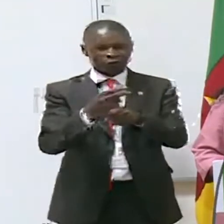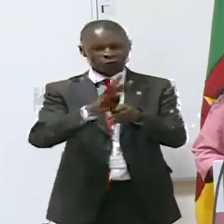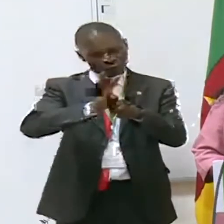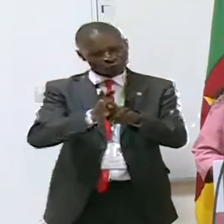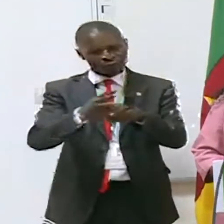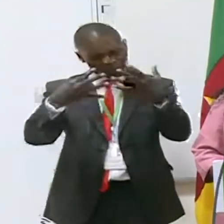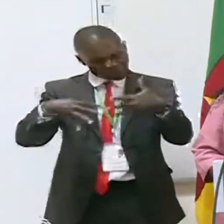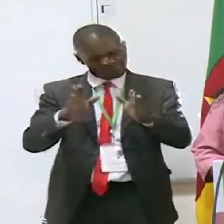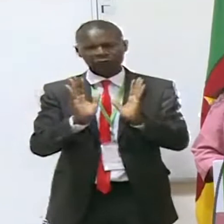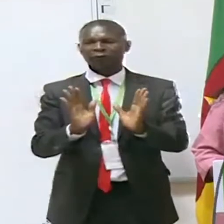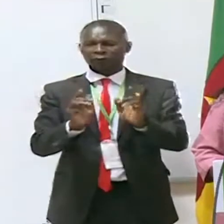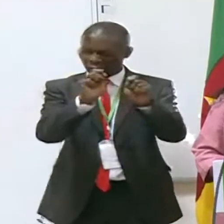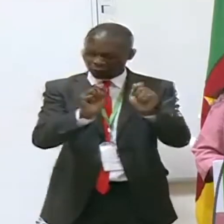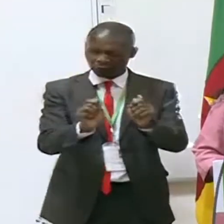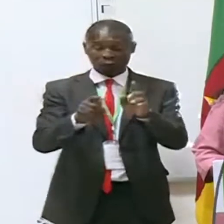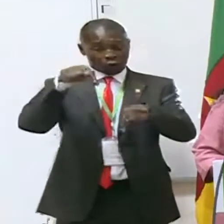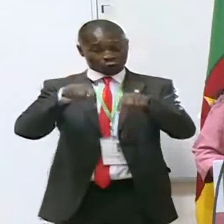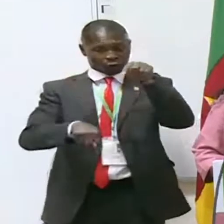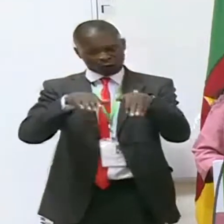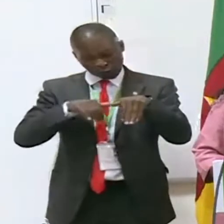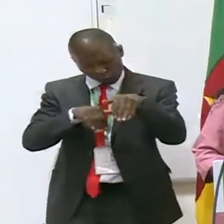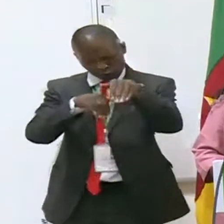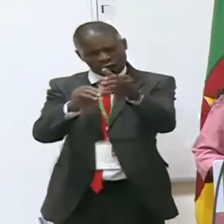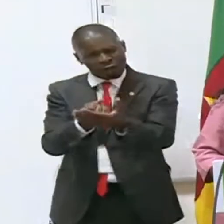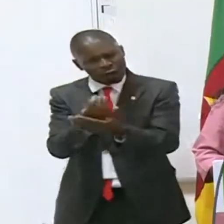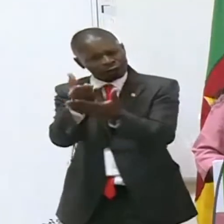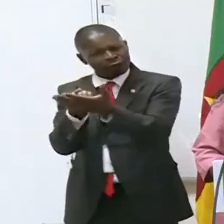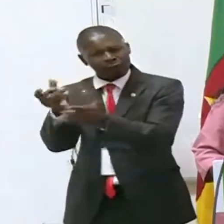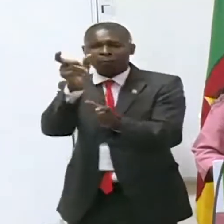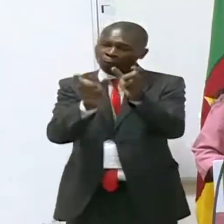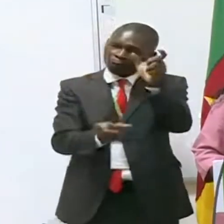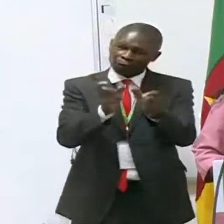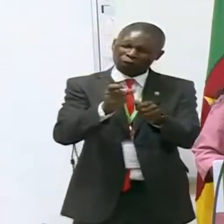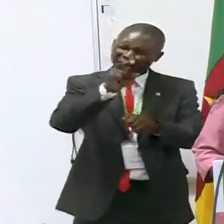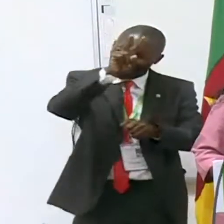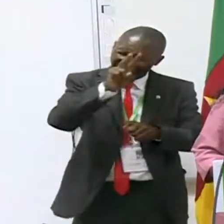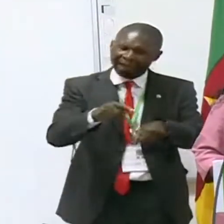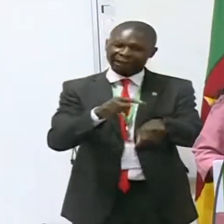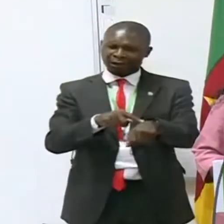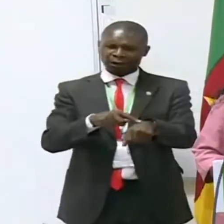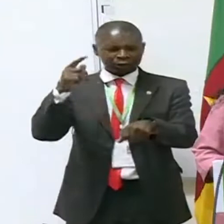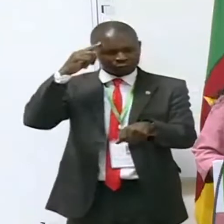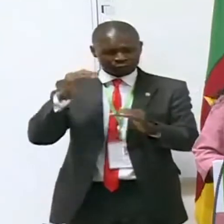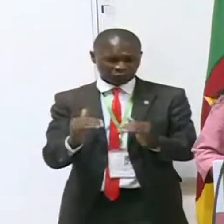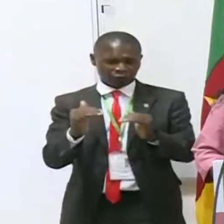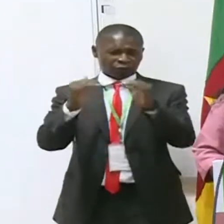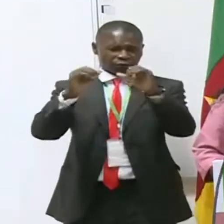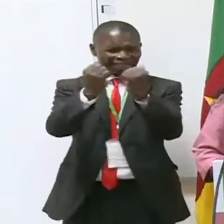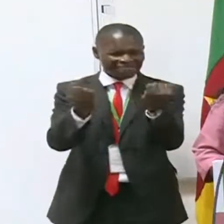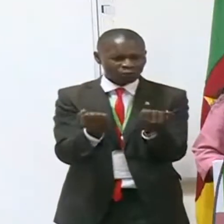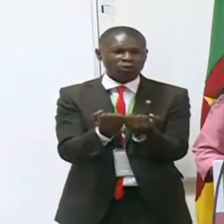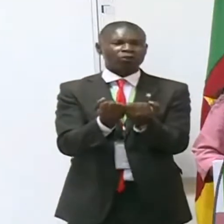with anyone with flu symptoms. Keep a safe distance of minimum